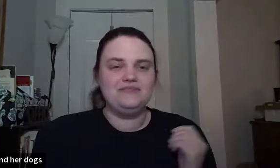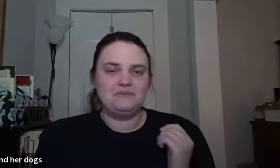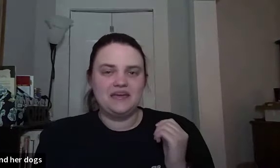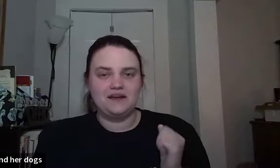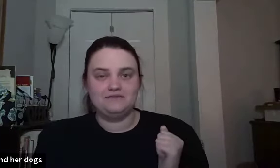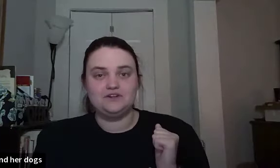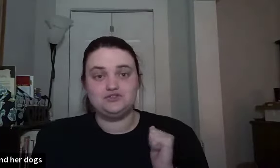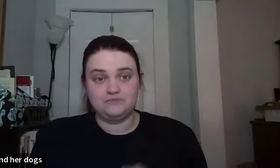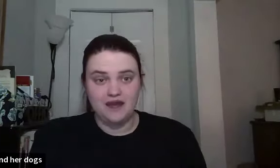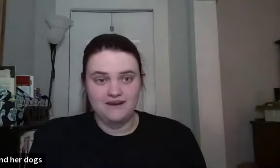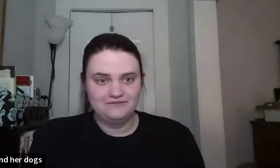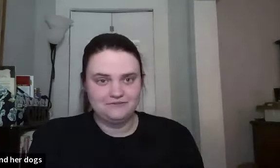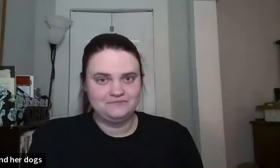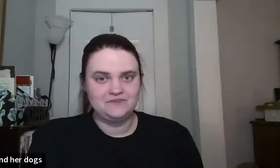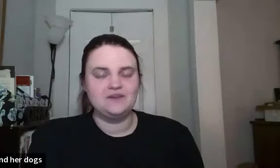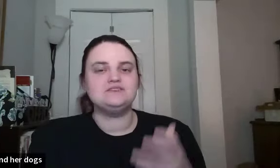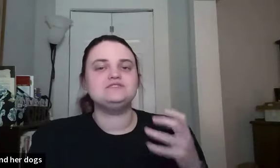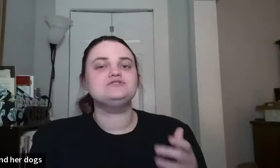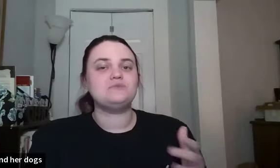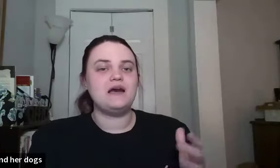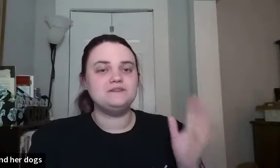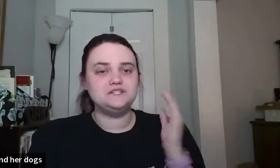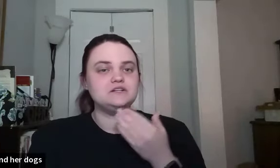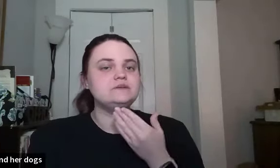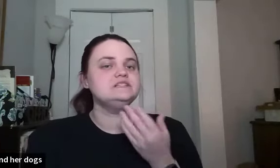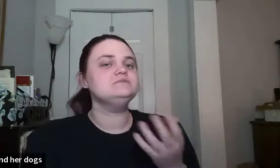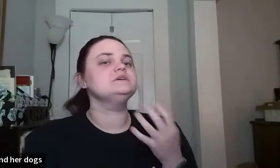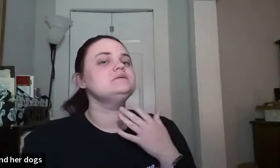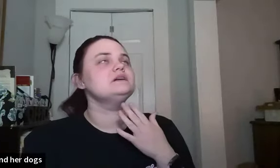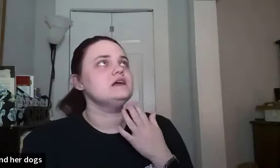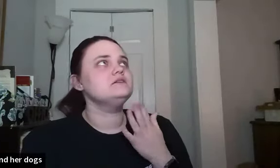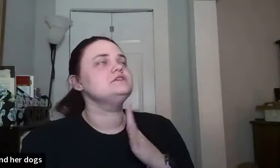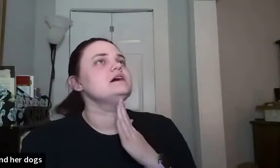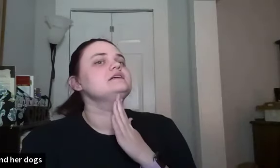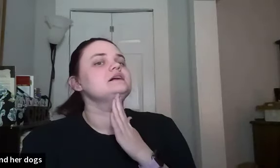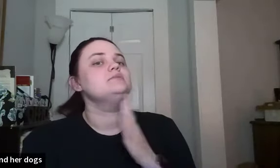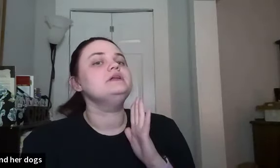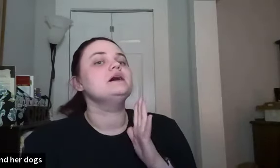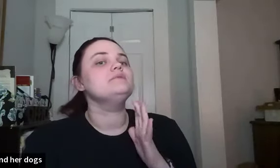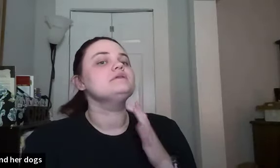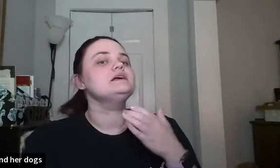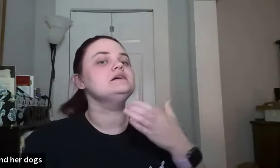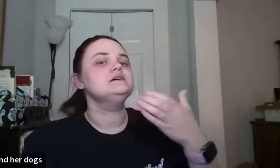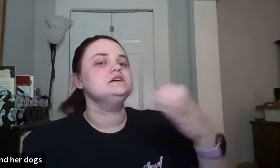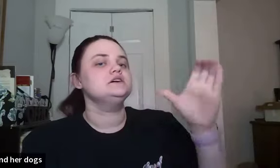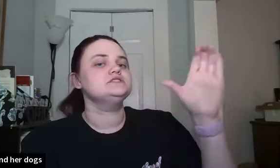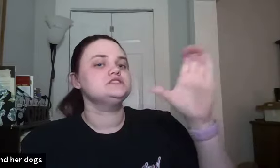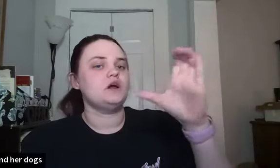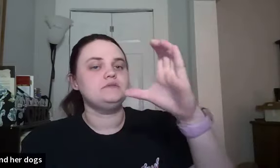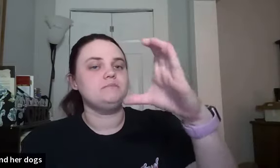Then we have giraffe. So giraffe is you're going to really want to angle your head kind of pointing up already. You're going to start with a